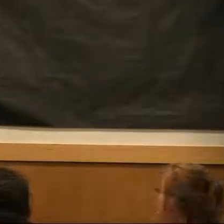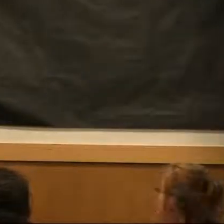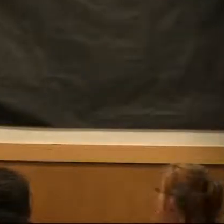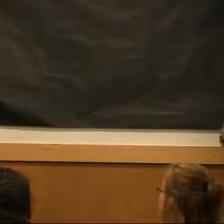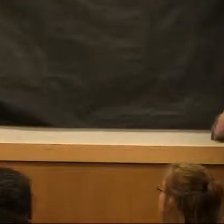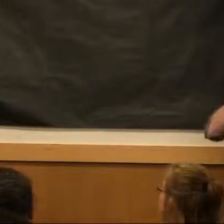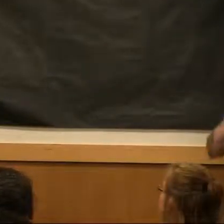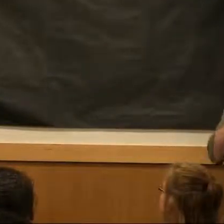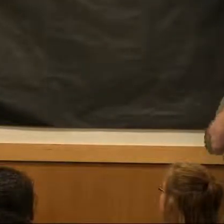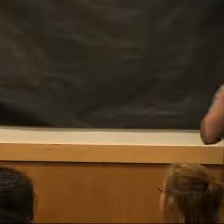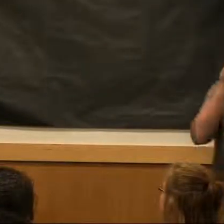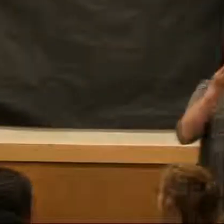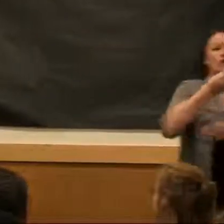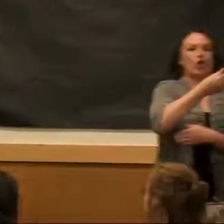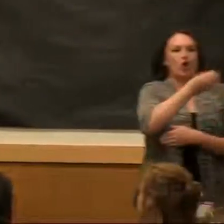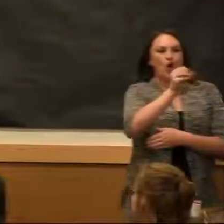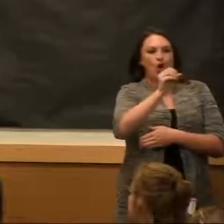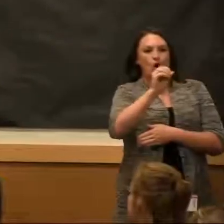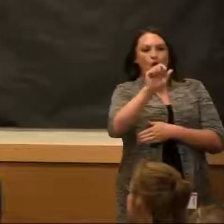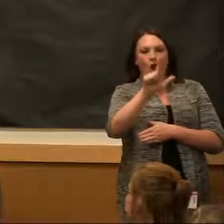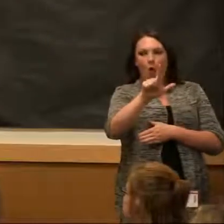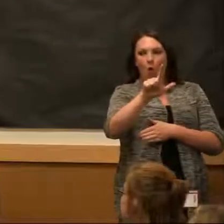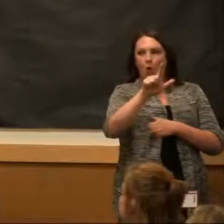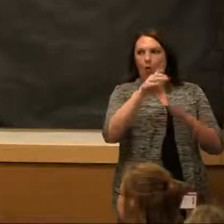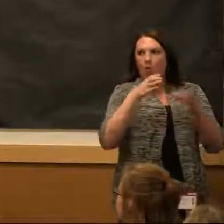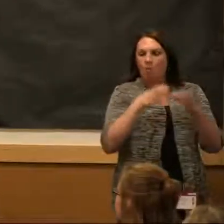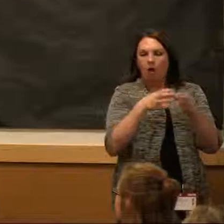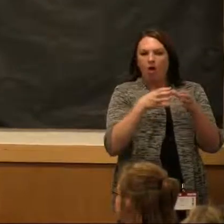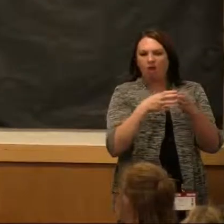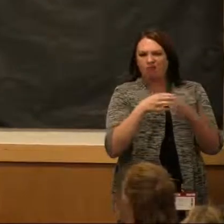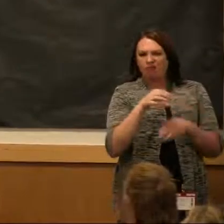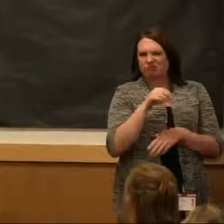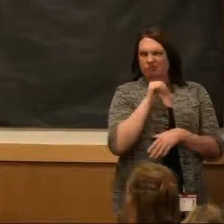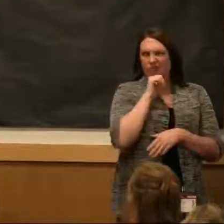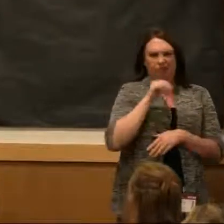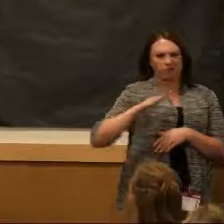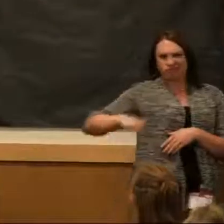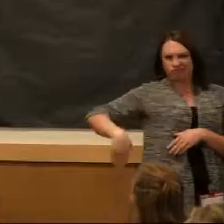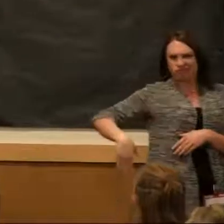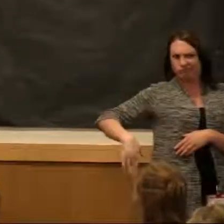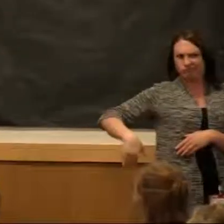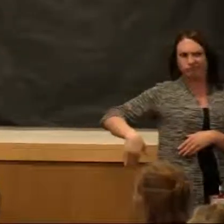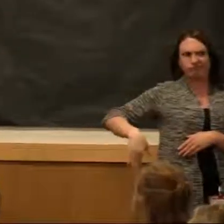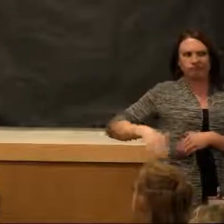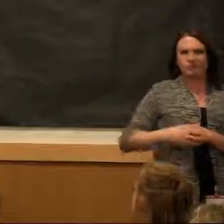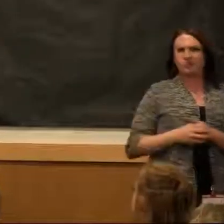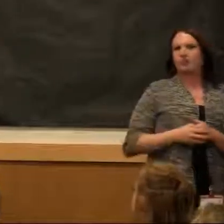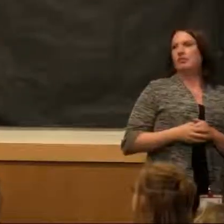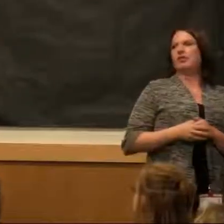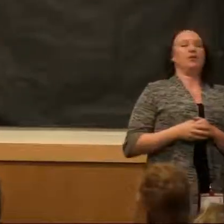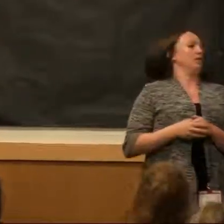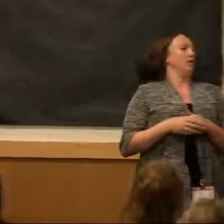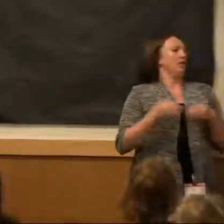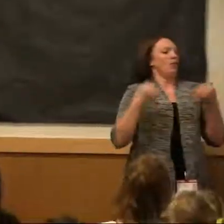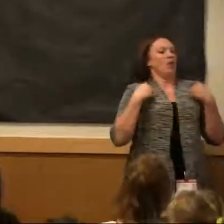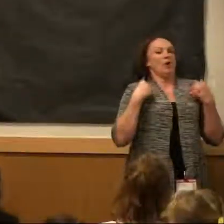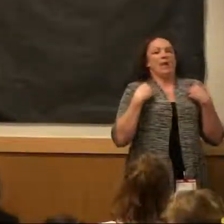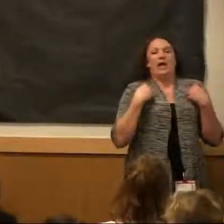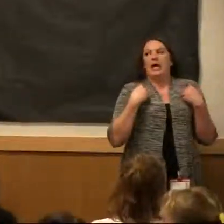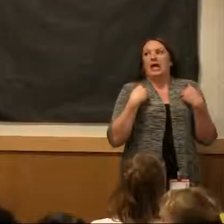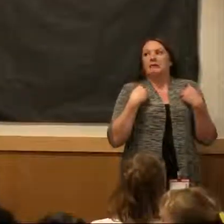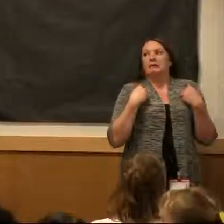club level? We have not. We have not offered goal ball. We do have,